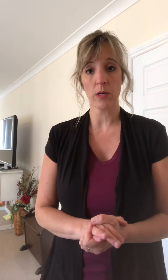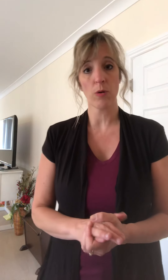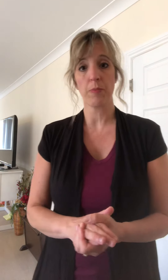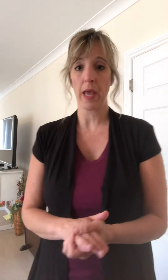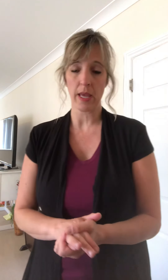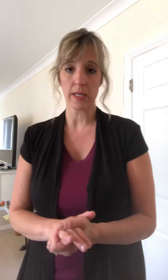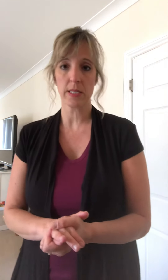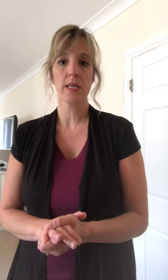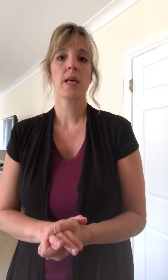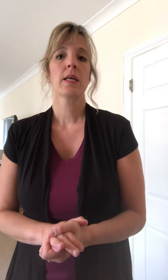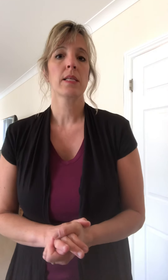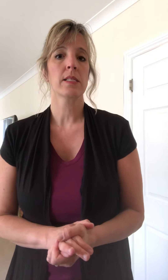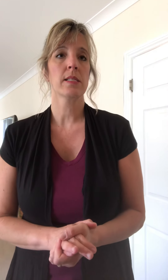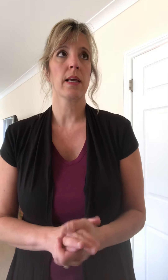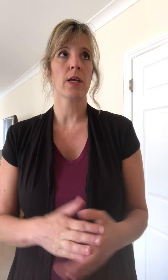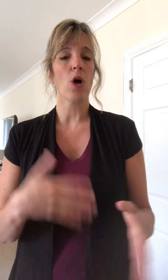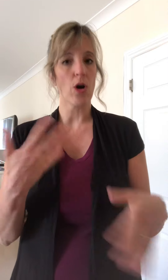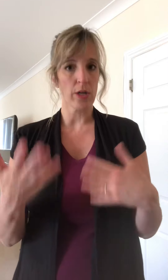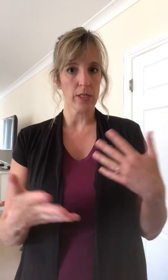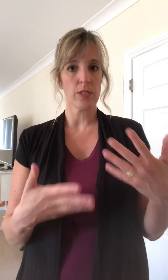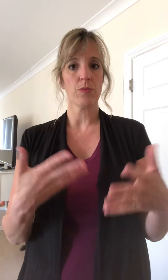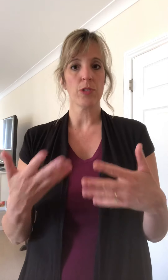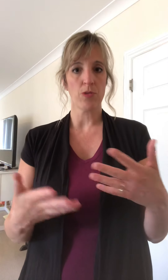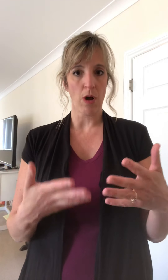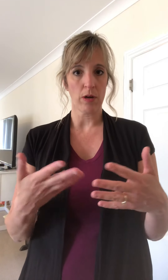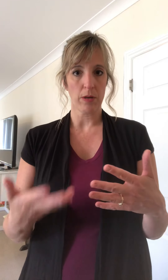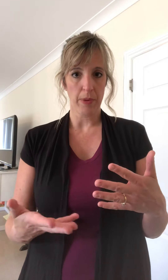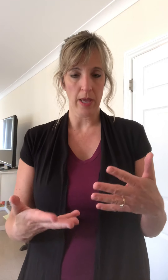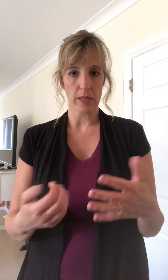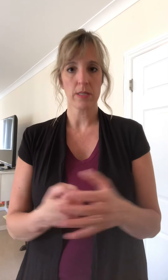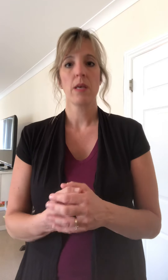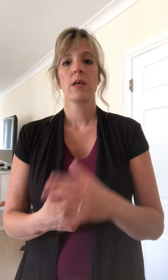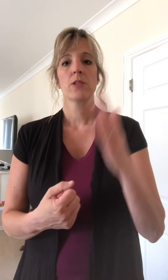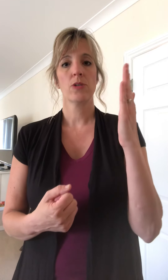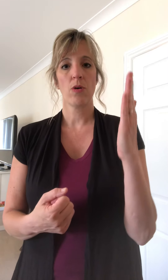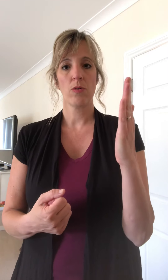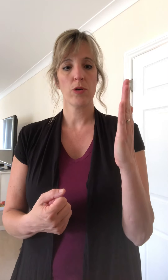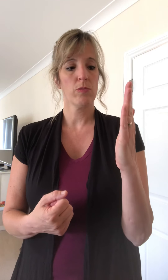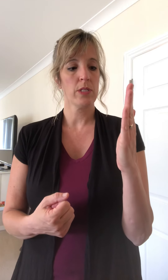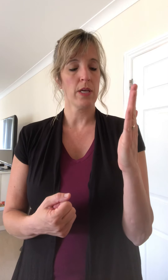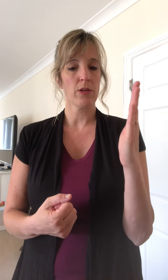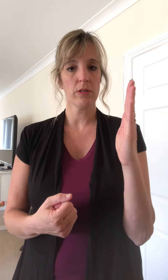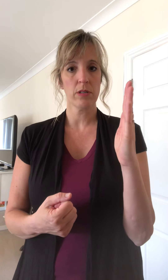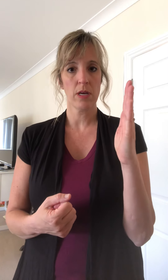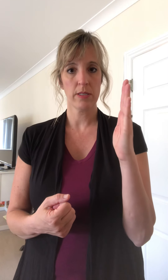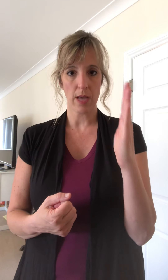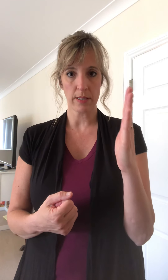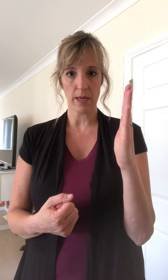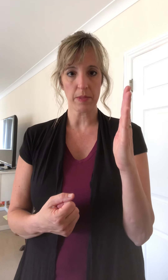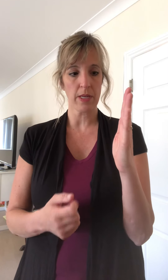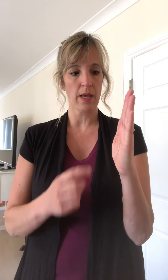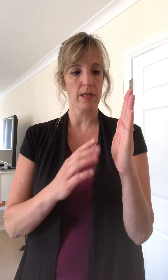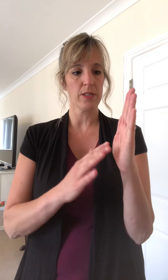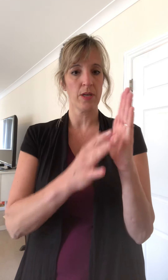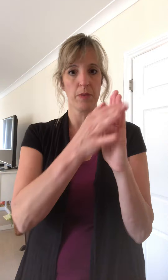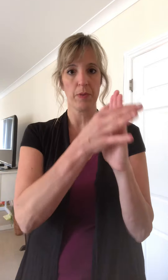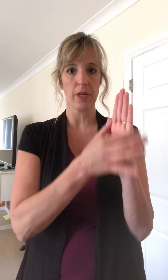or paint. This is like an artist would draw or paint. So you would take your non-dominant hand, put it